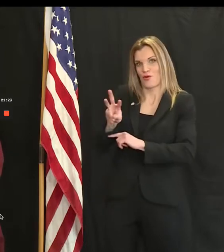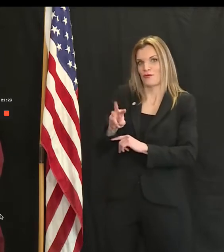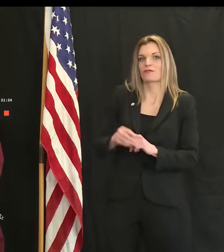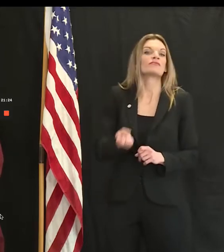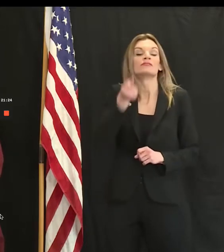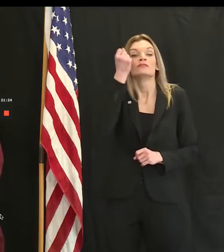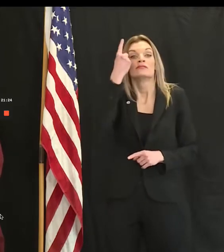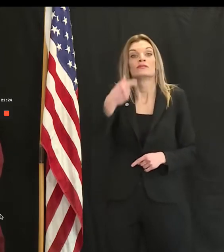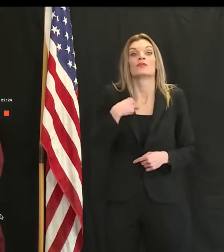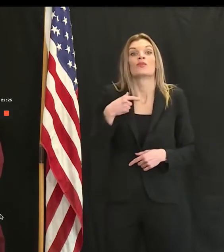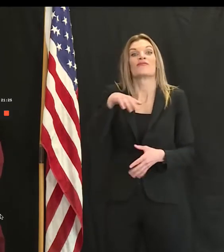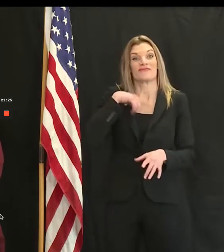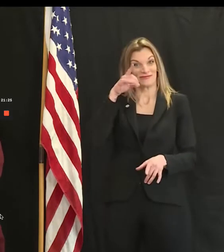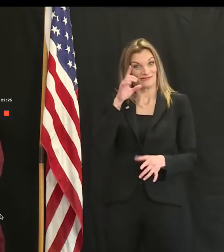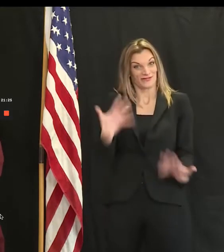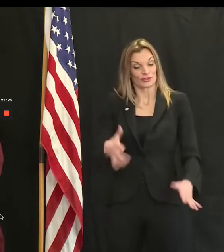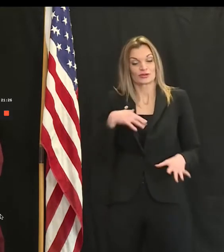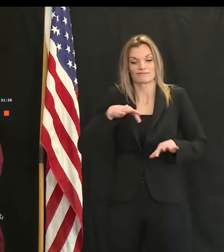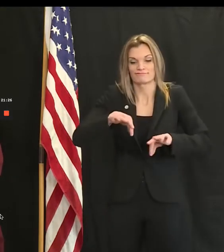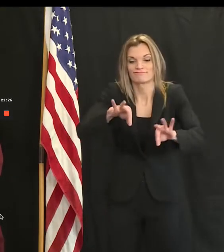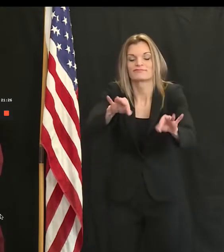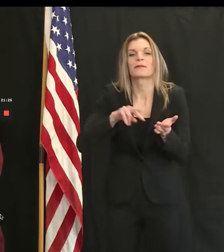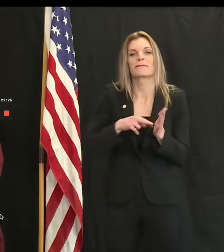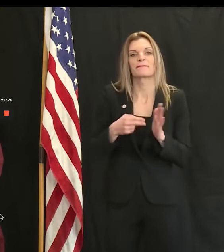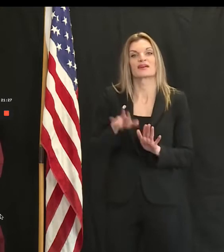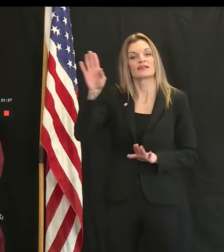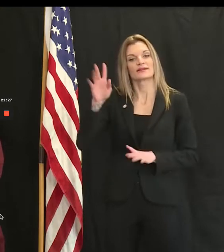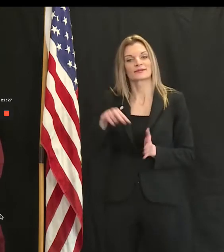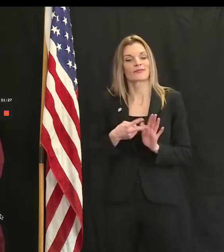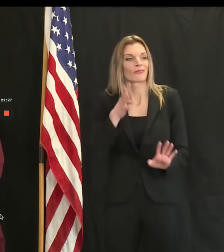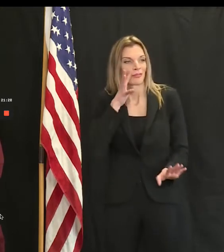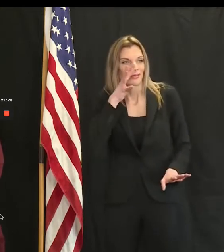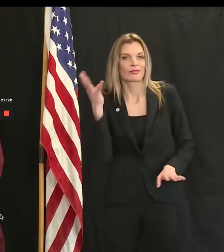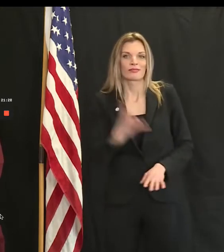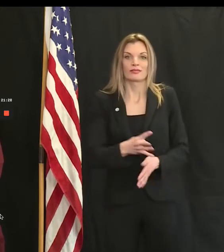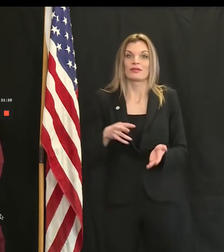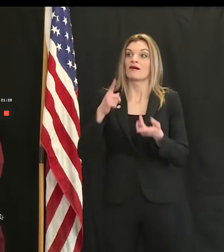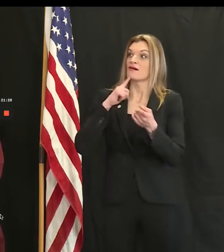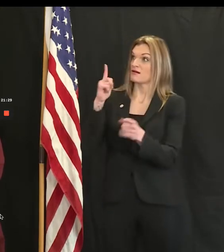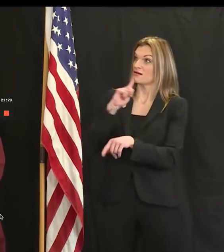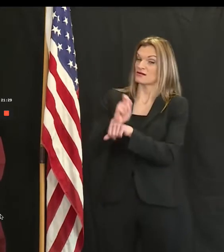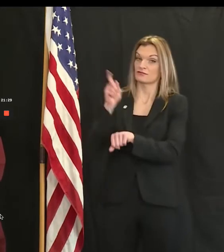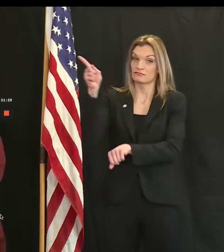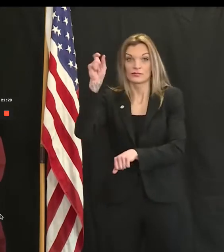we believe that his willful neglect of duty amounted to a crime.